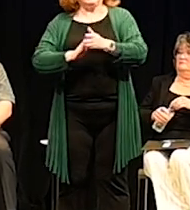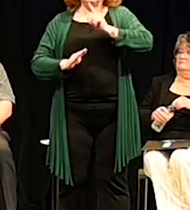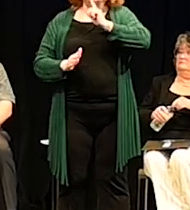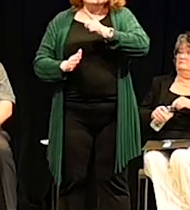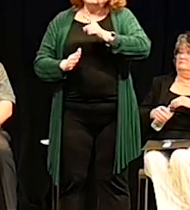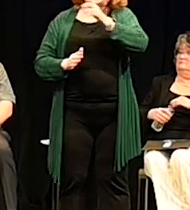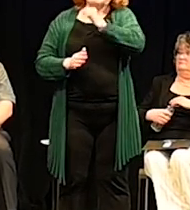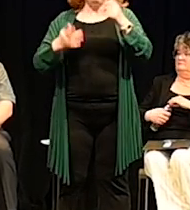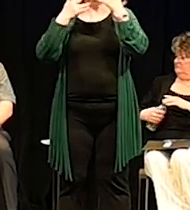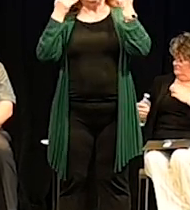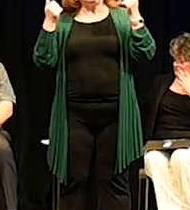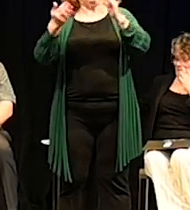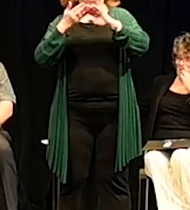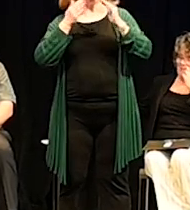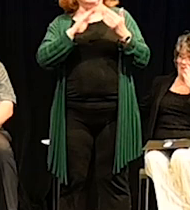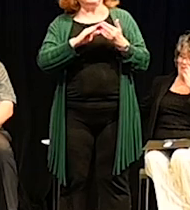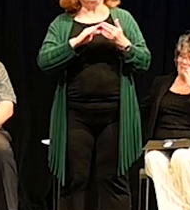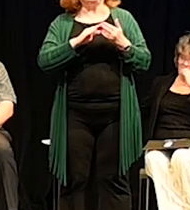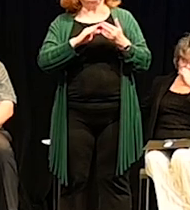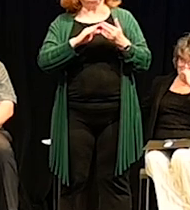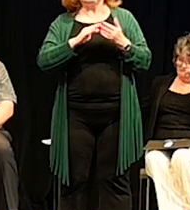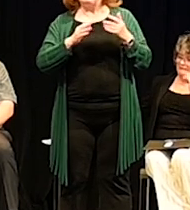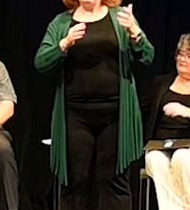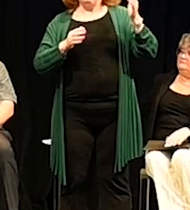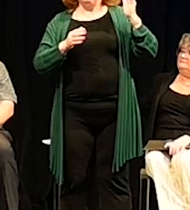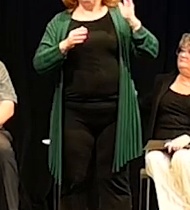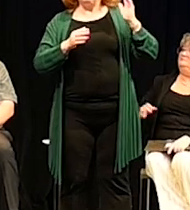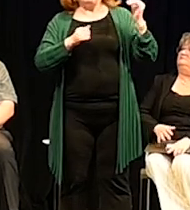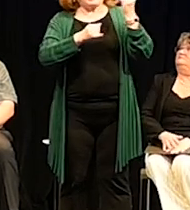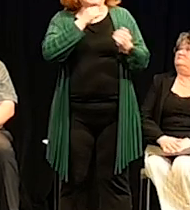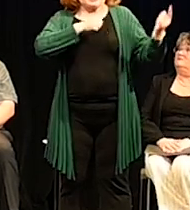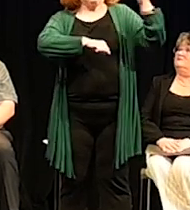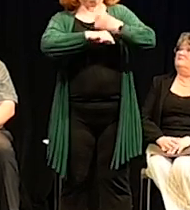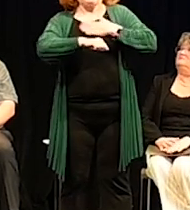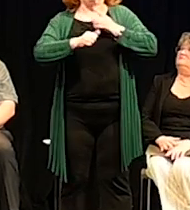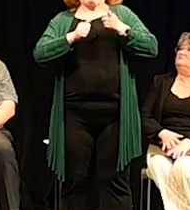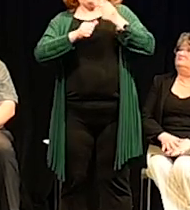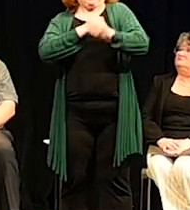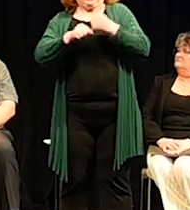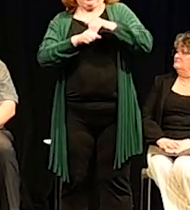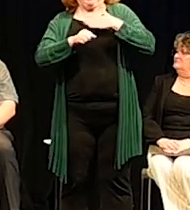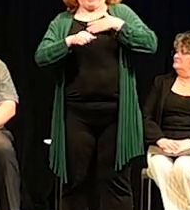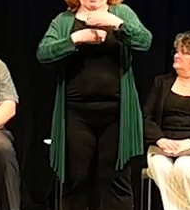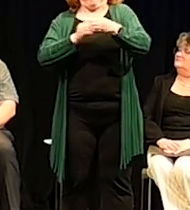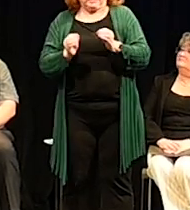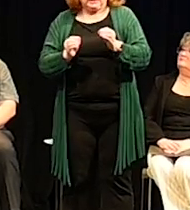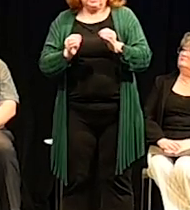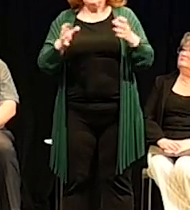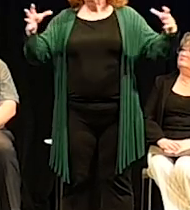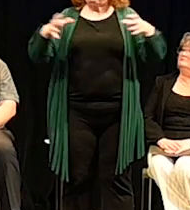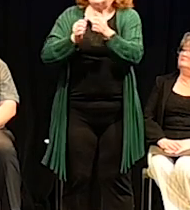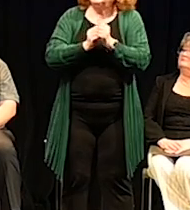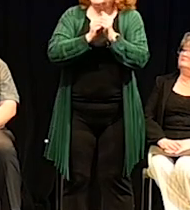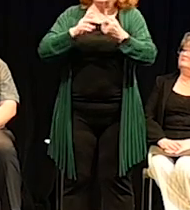truly age-friendly community. On what was the last day of my first year in office, we came together to